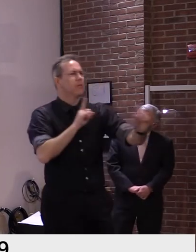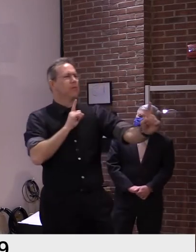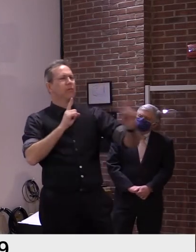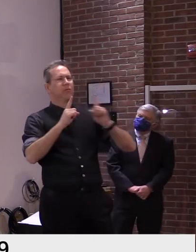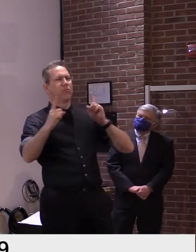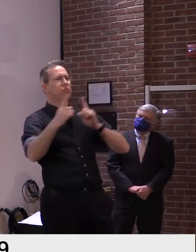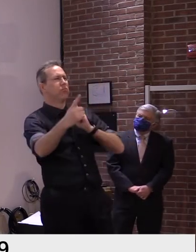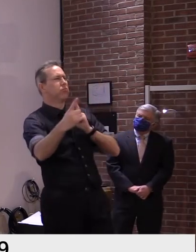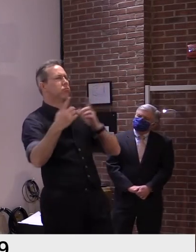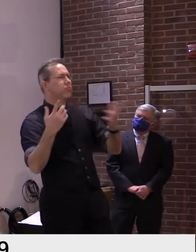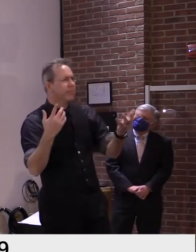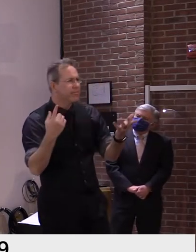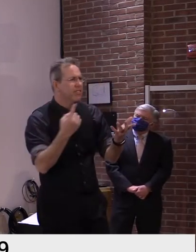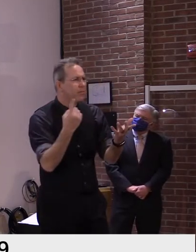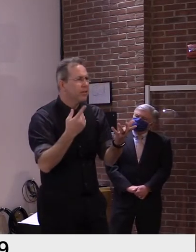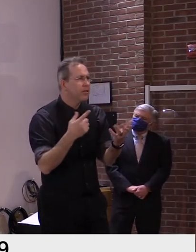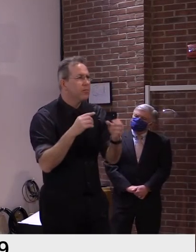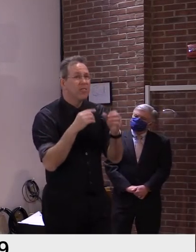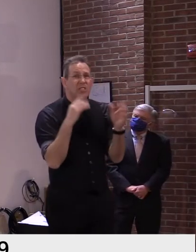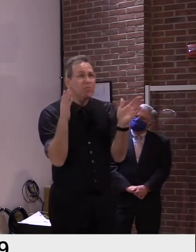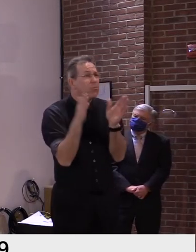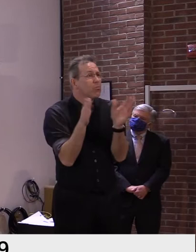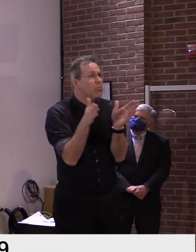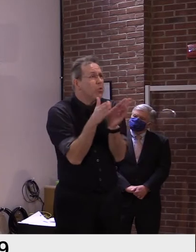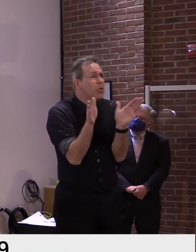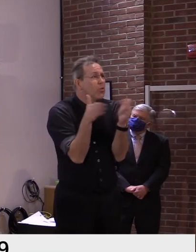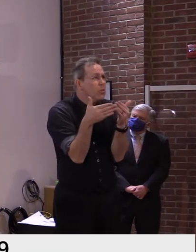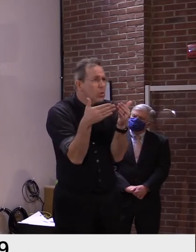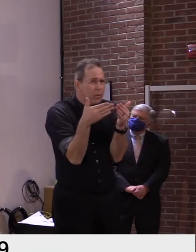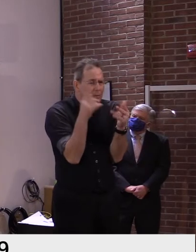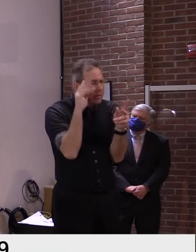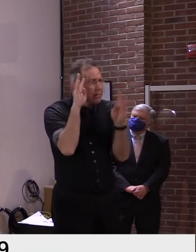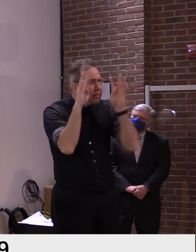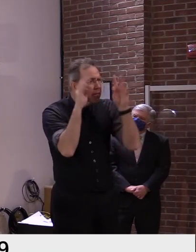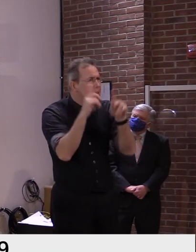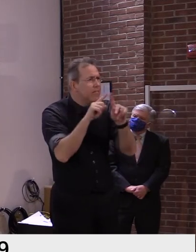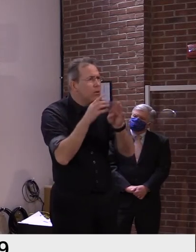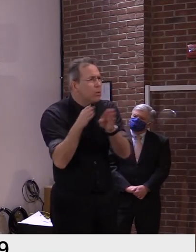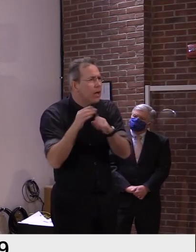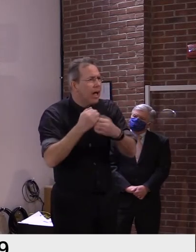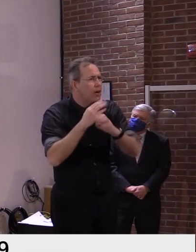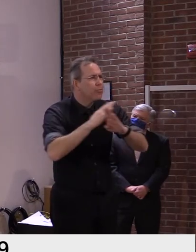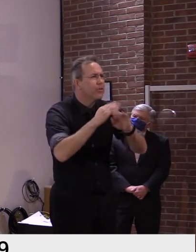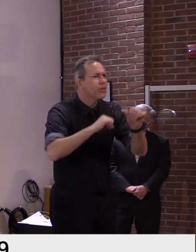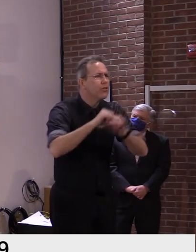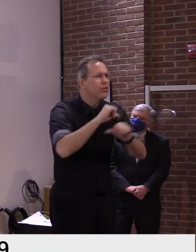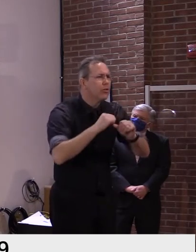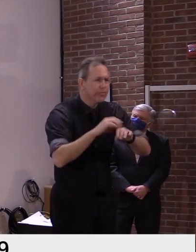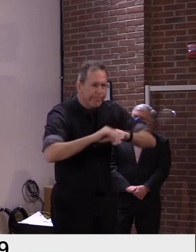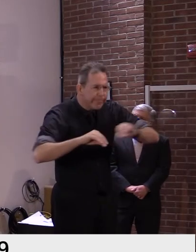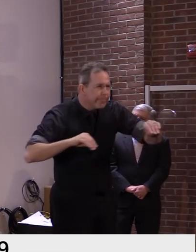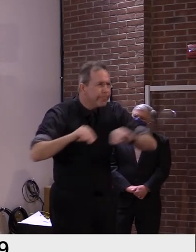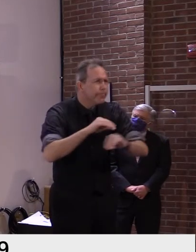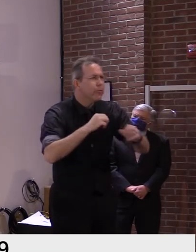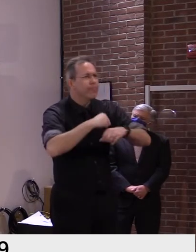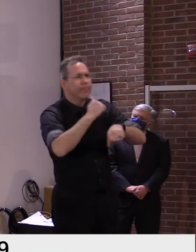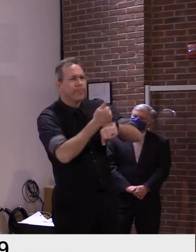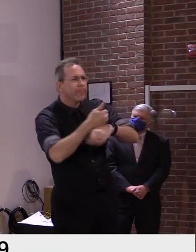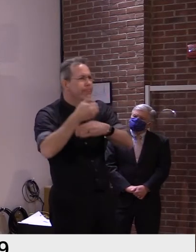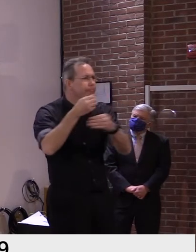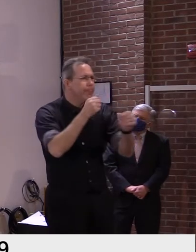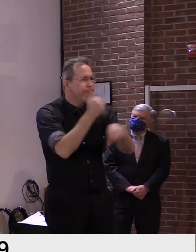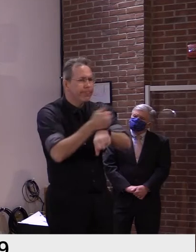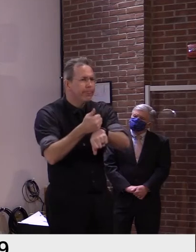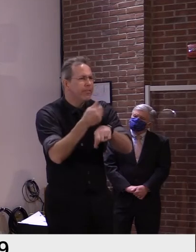accomplished, find other ways. And they mentioned, I wrote a couple things down because I think they're going to be under CDC guidance that they're going